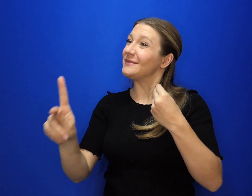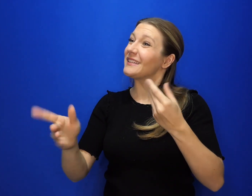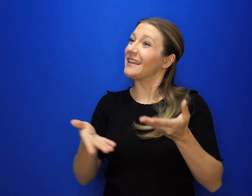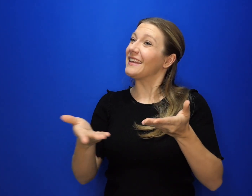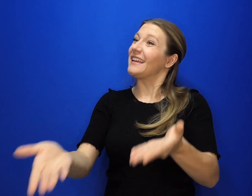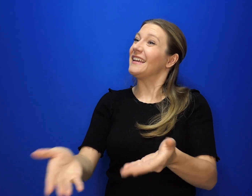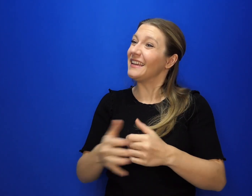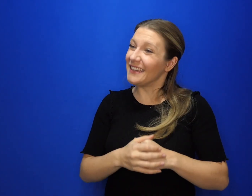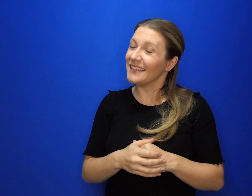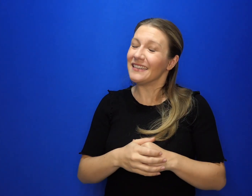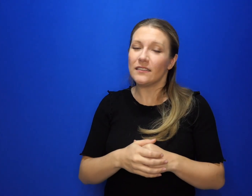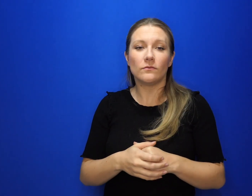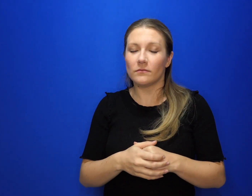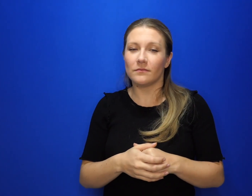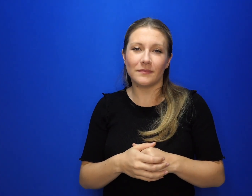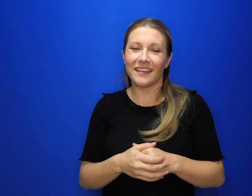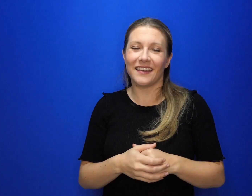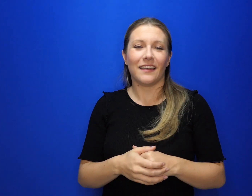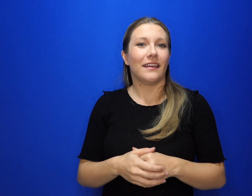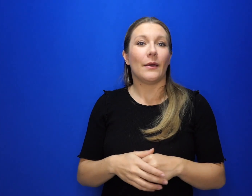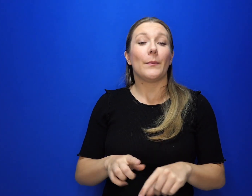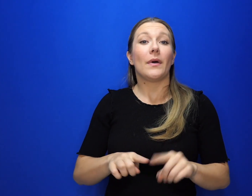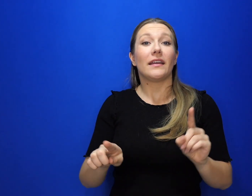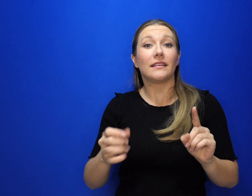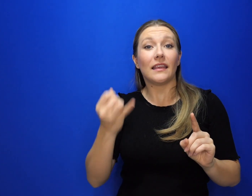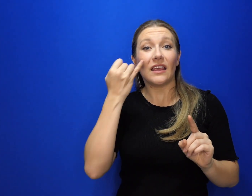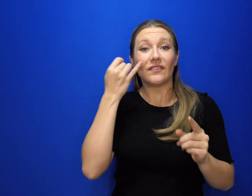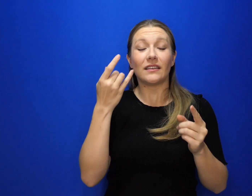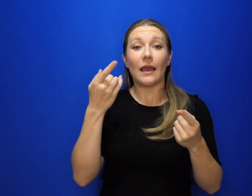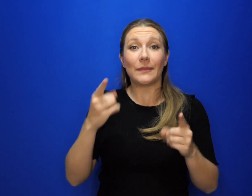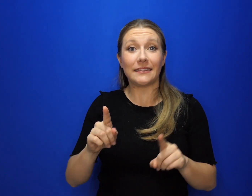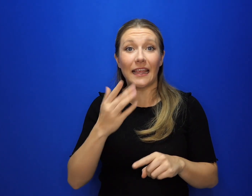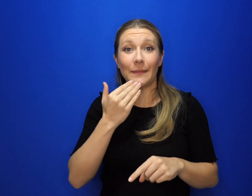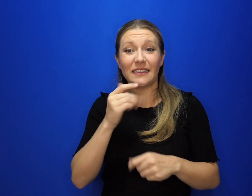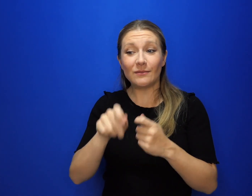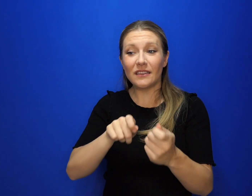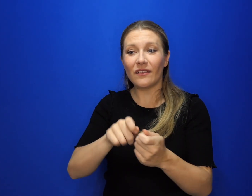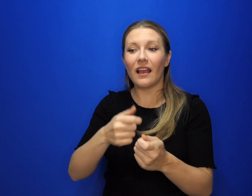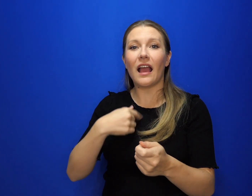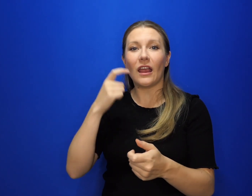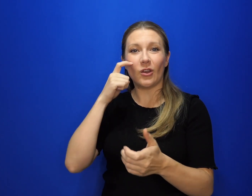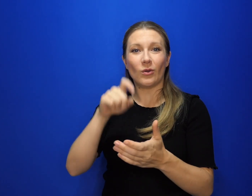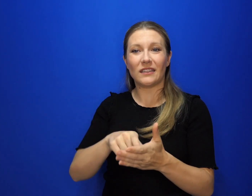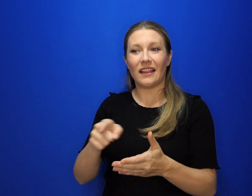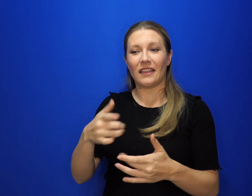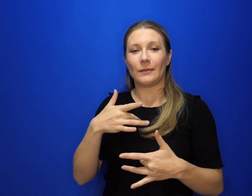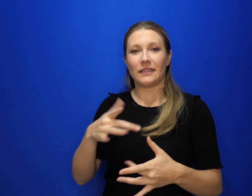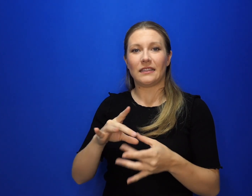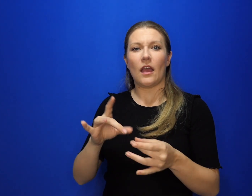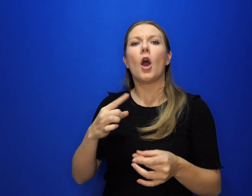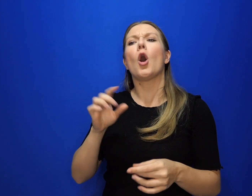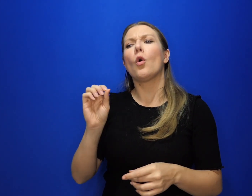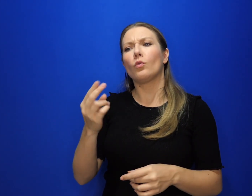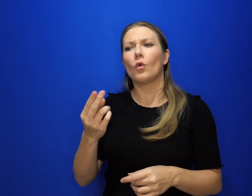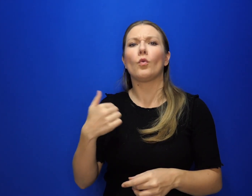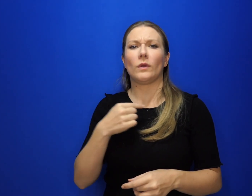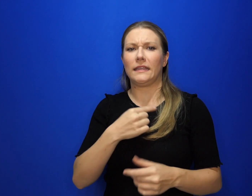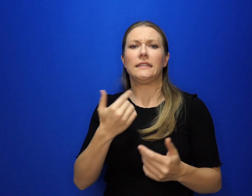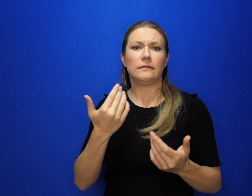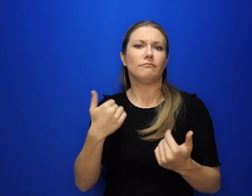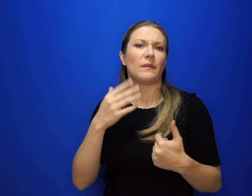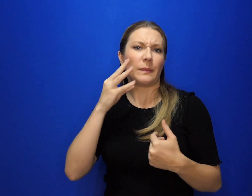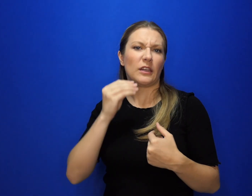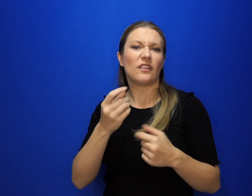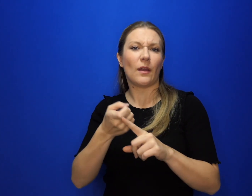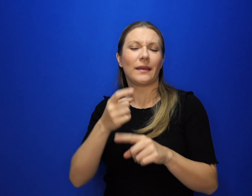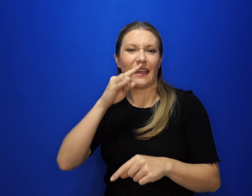into hell, So, but when it's diabetes specifically, what I find they like to say is, oh, we had a kid here